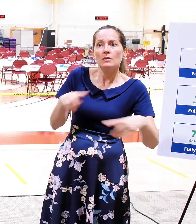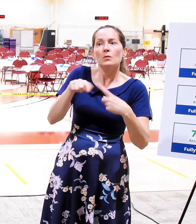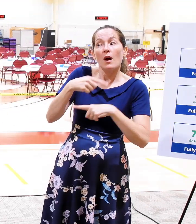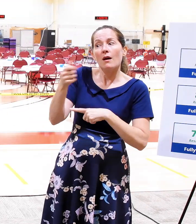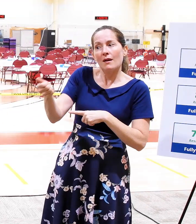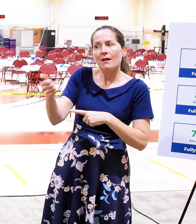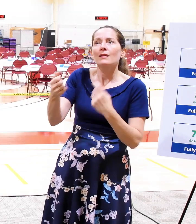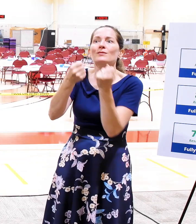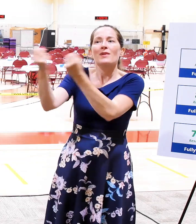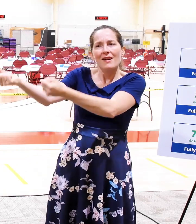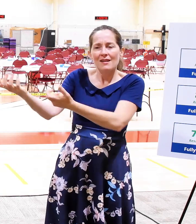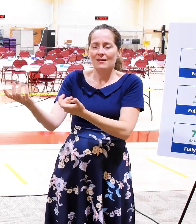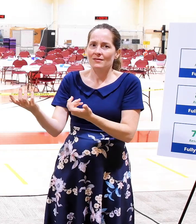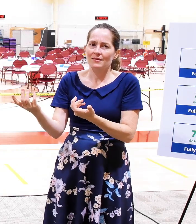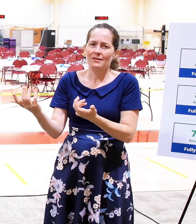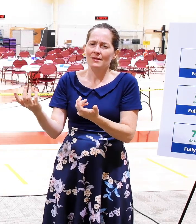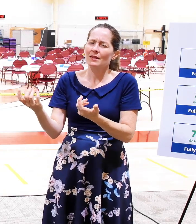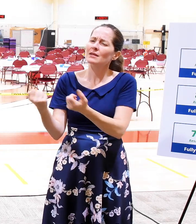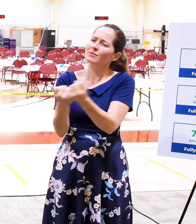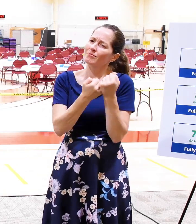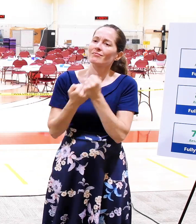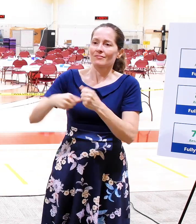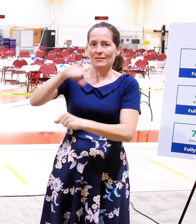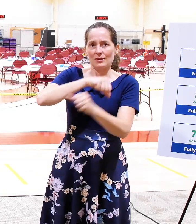to the finish line together.